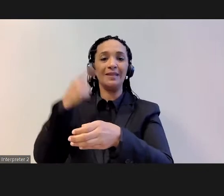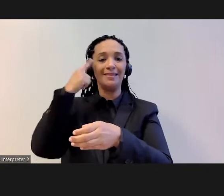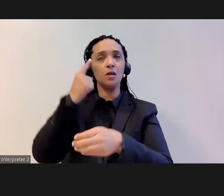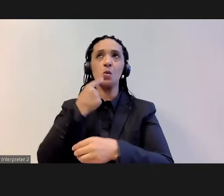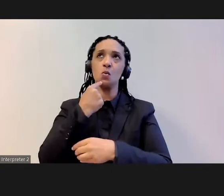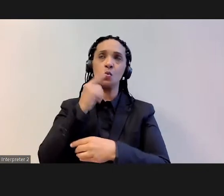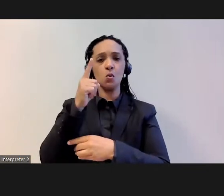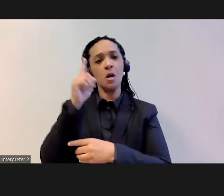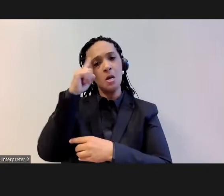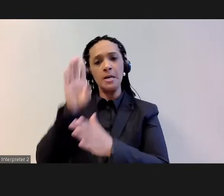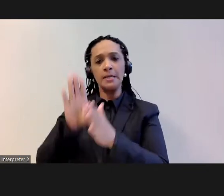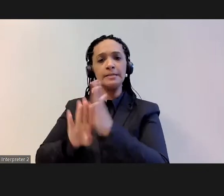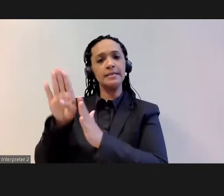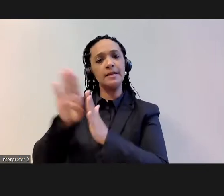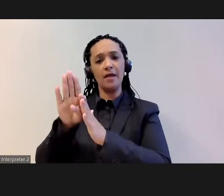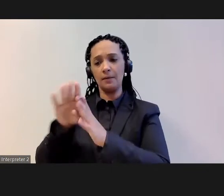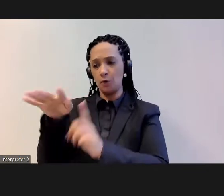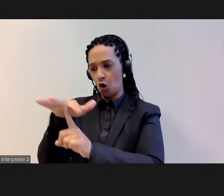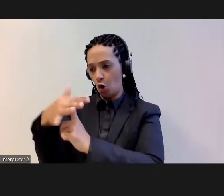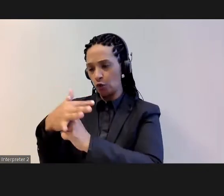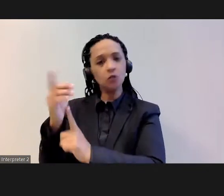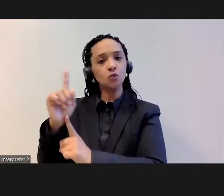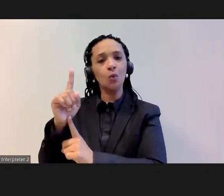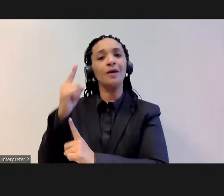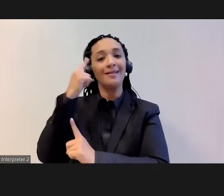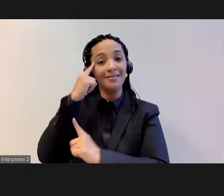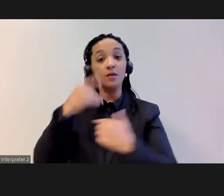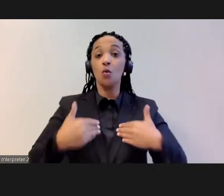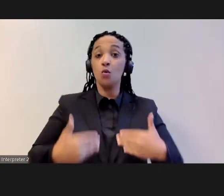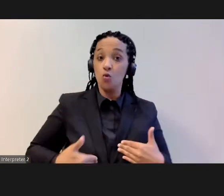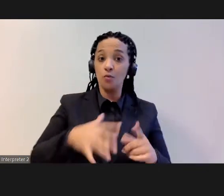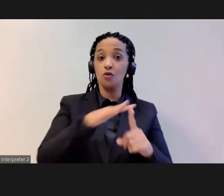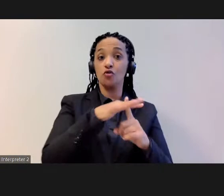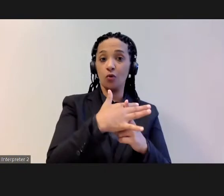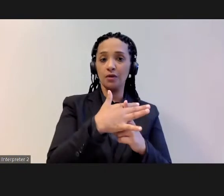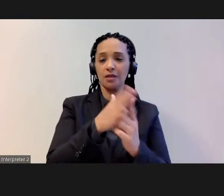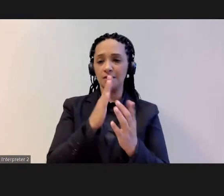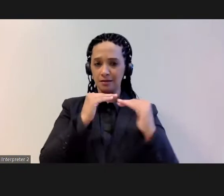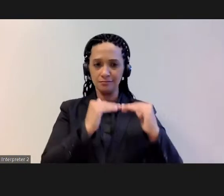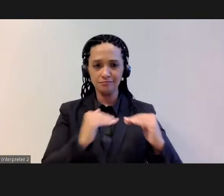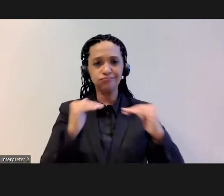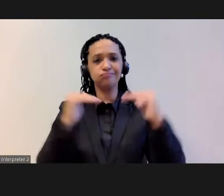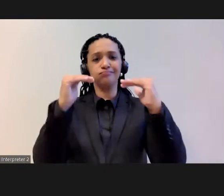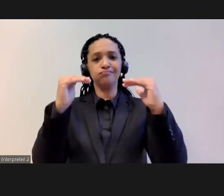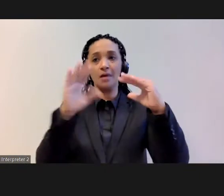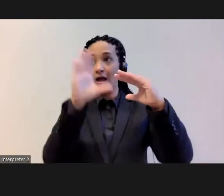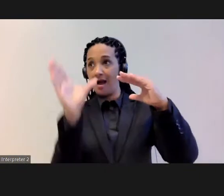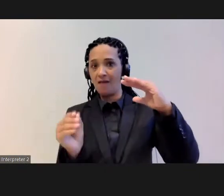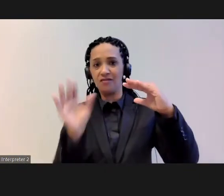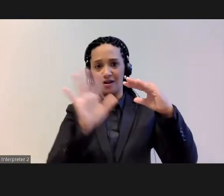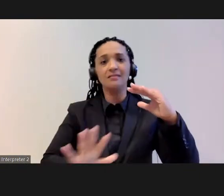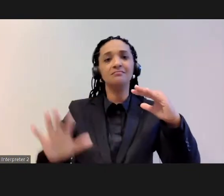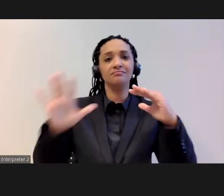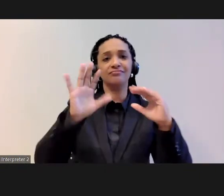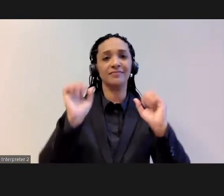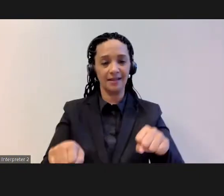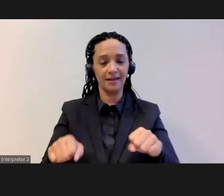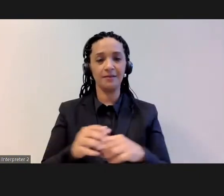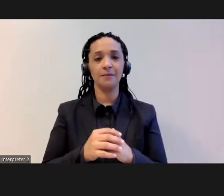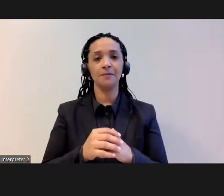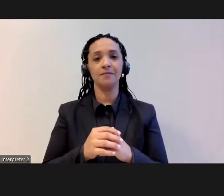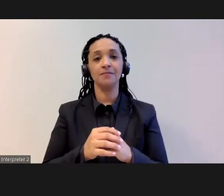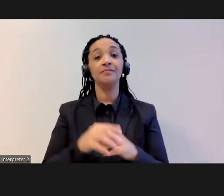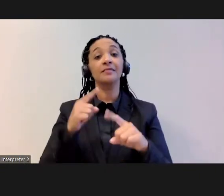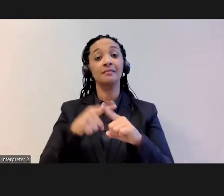on the development part, context part, but also the humanitarian context all the way up to the continental level. But also the roles of